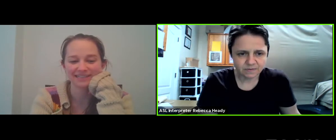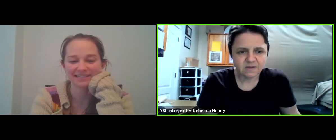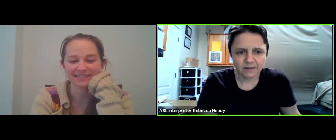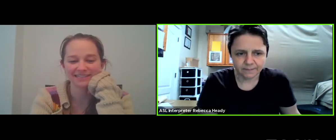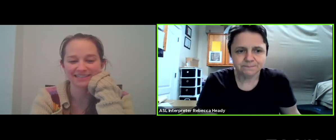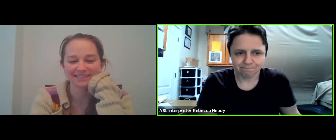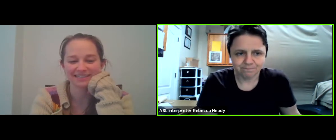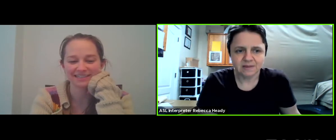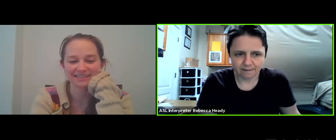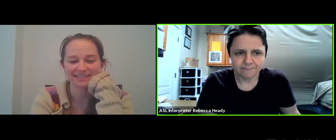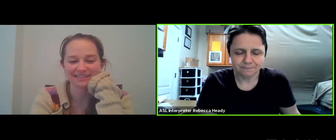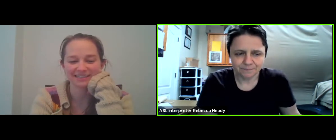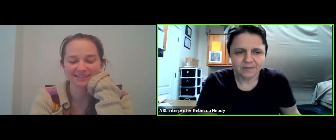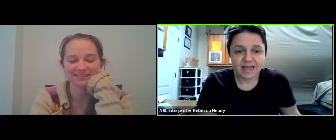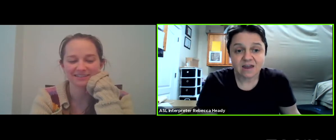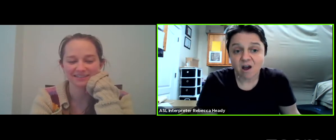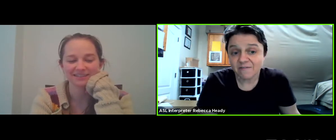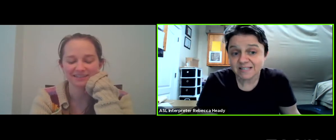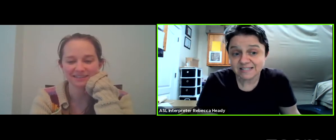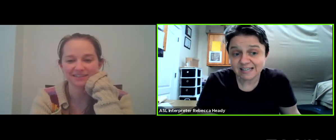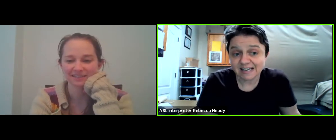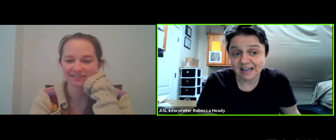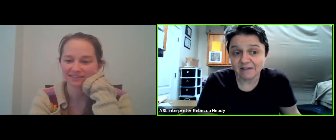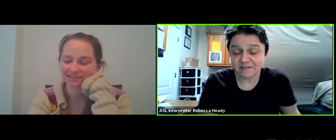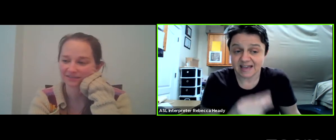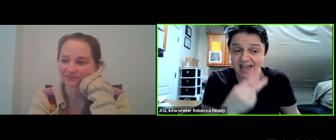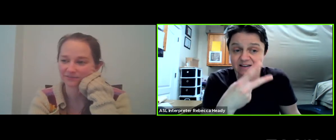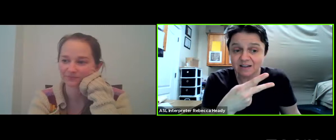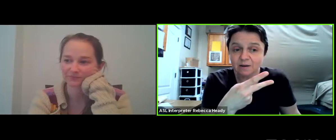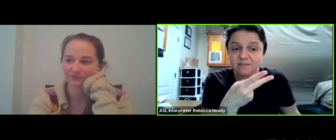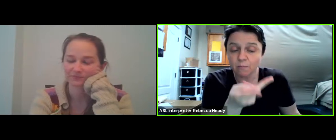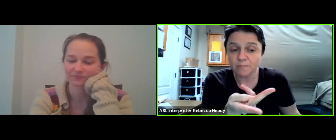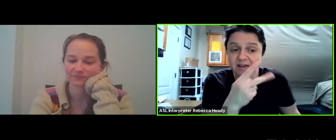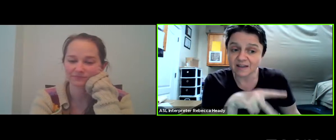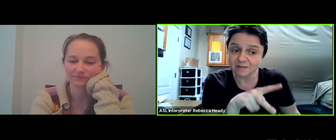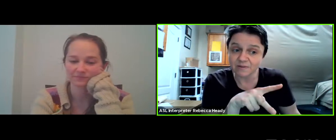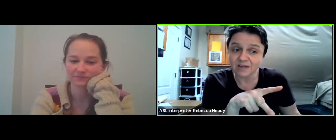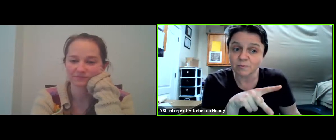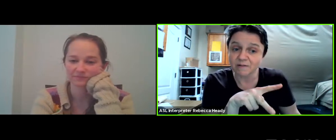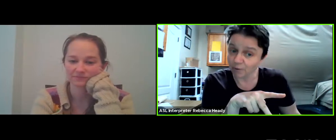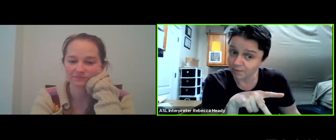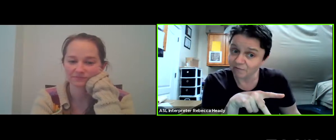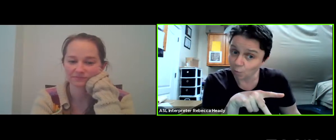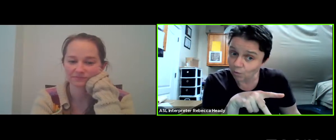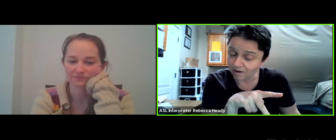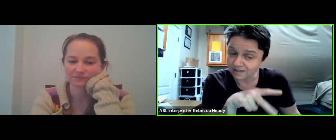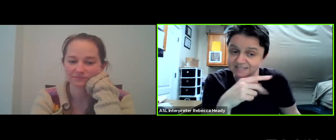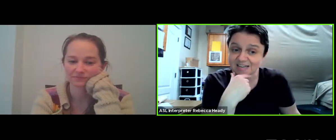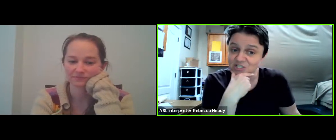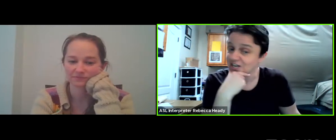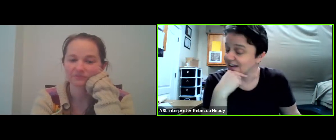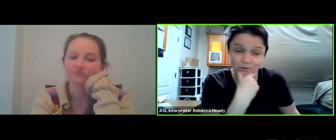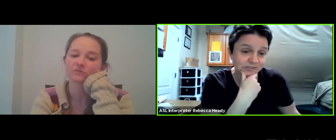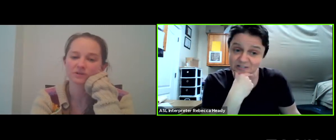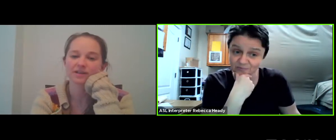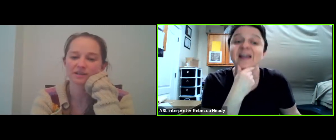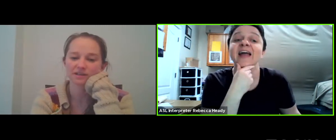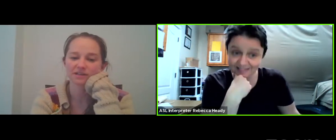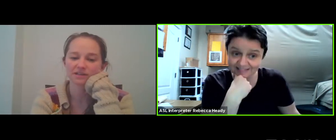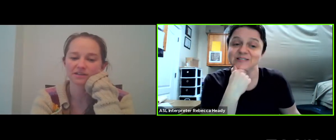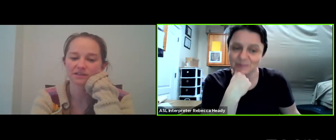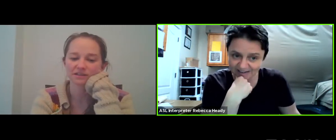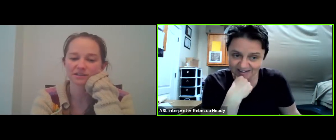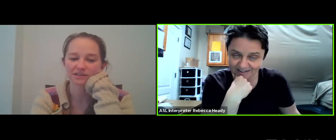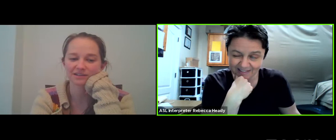negative sentences. Yeah. And obviously that would be it could be affirmative or because head shaking goes this